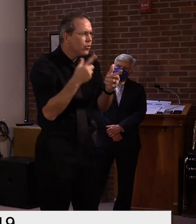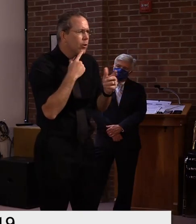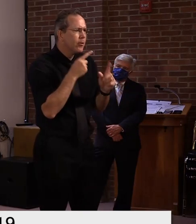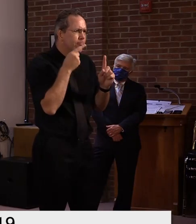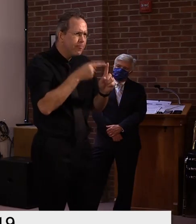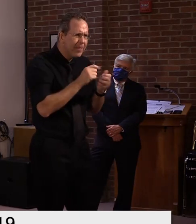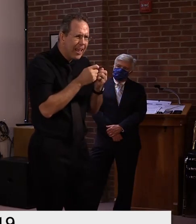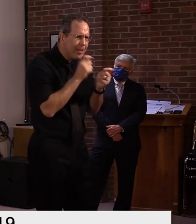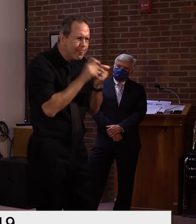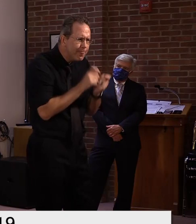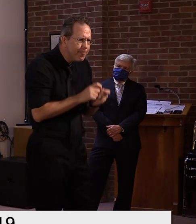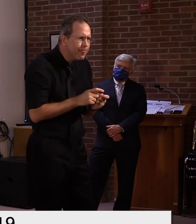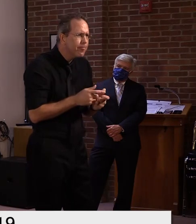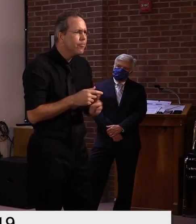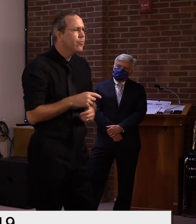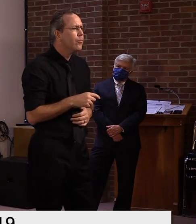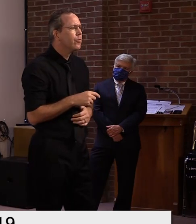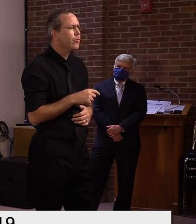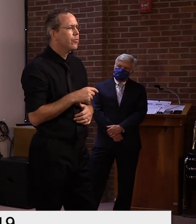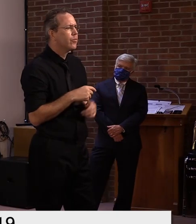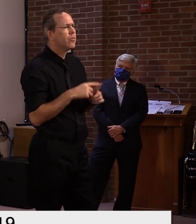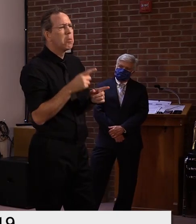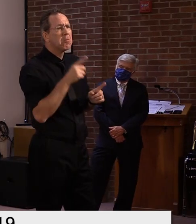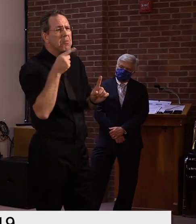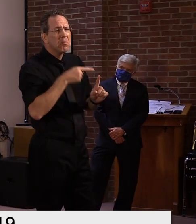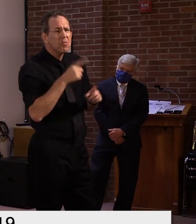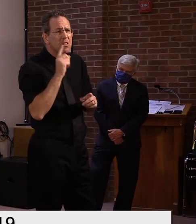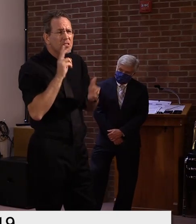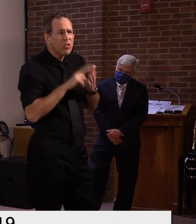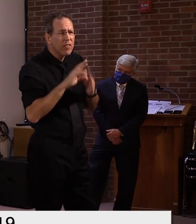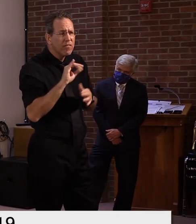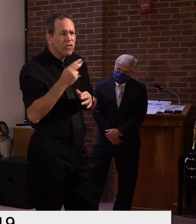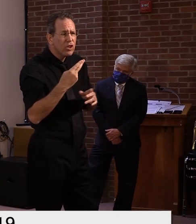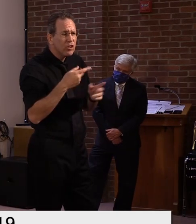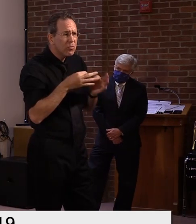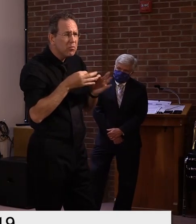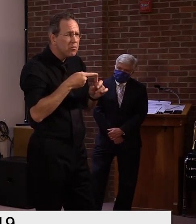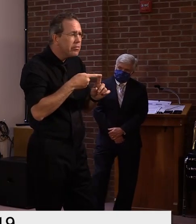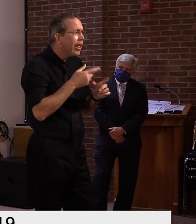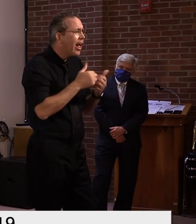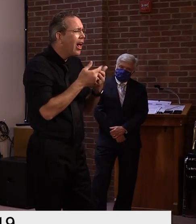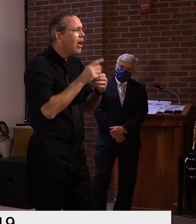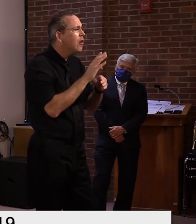if Secretary French might have any answers to that, or